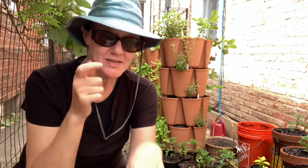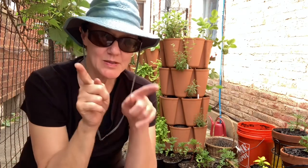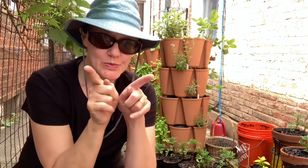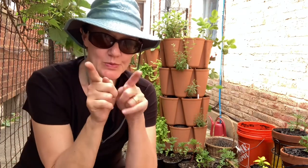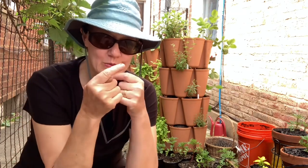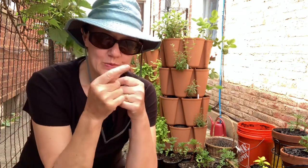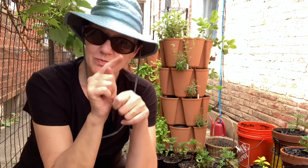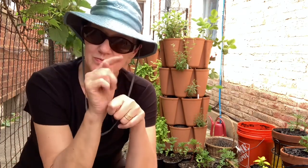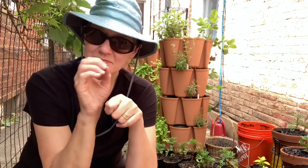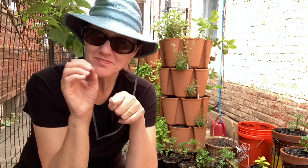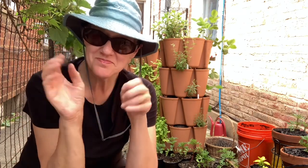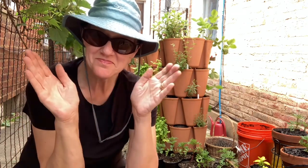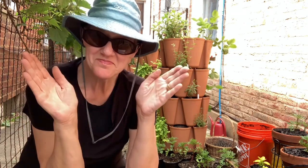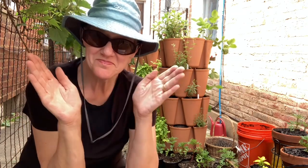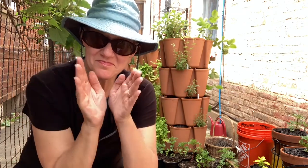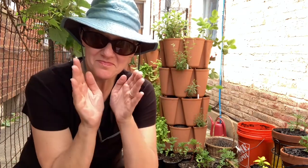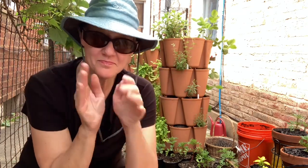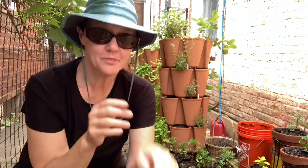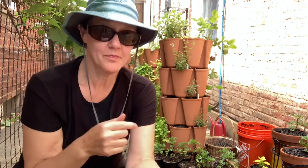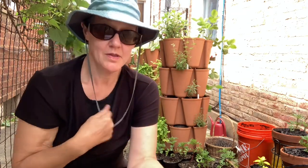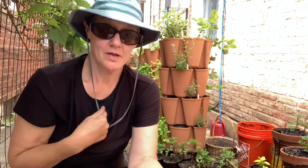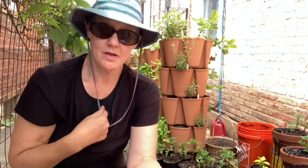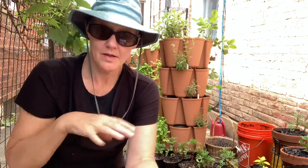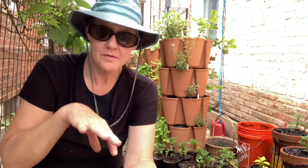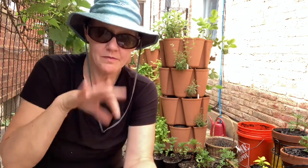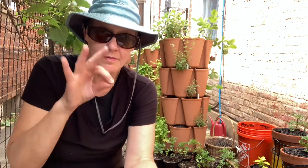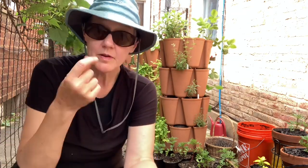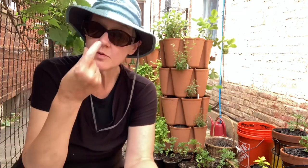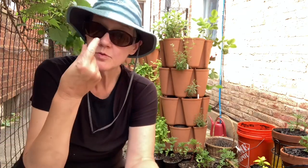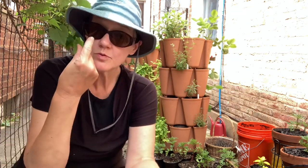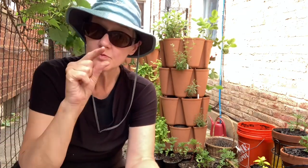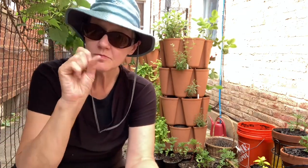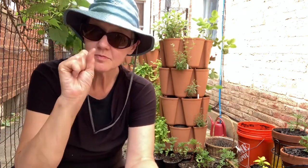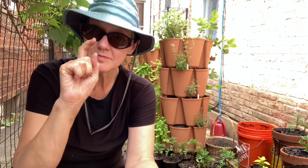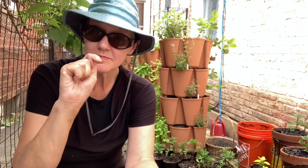them up again because the cells they were in were too small.